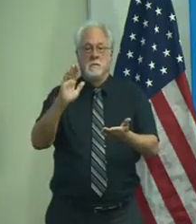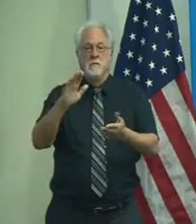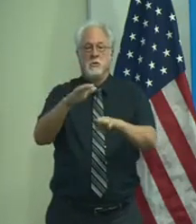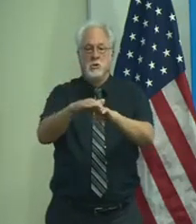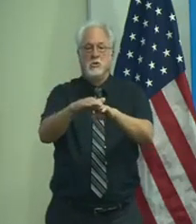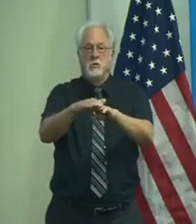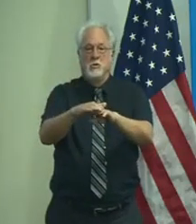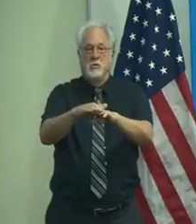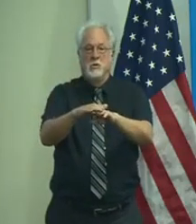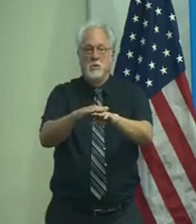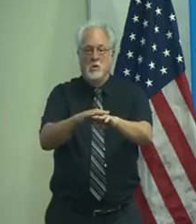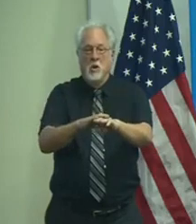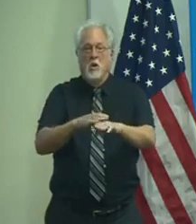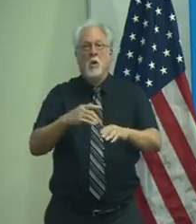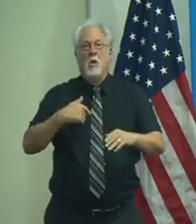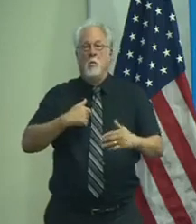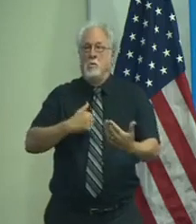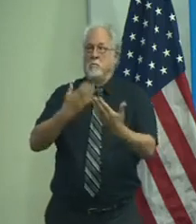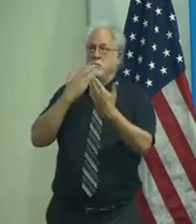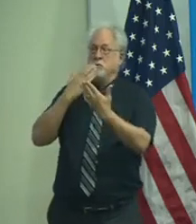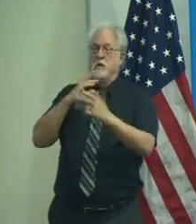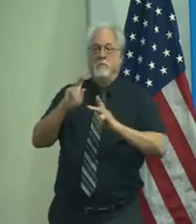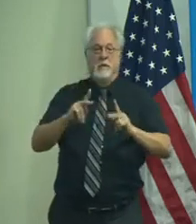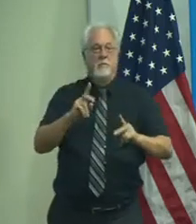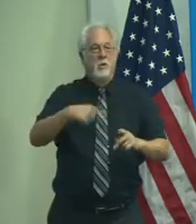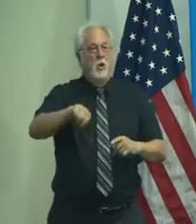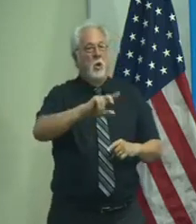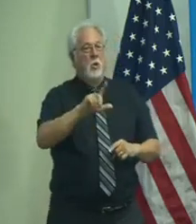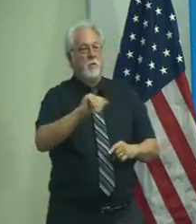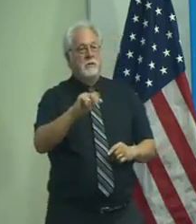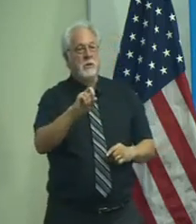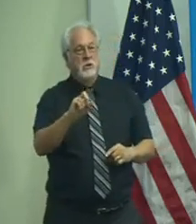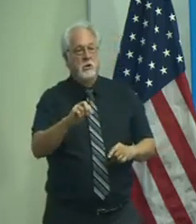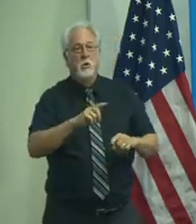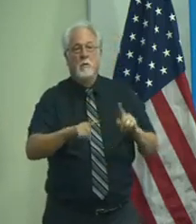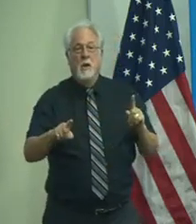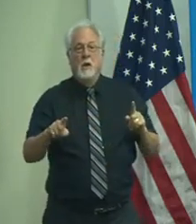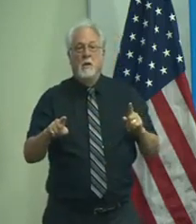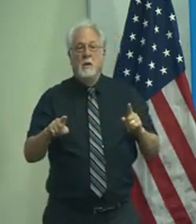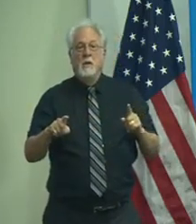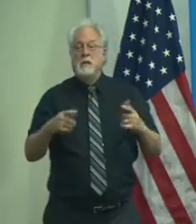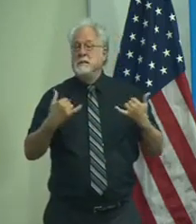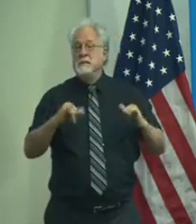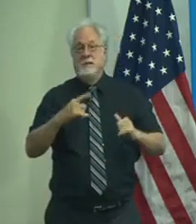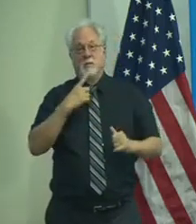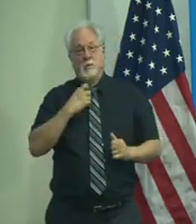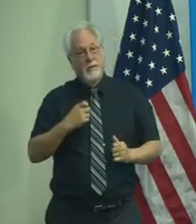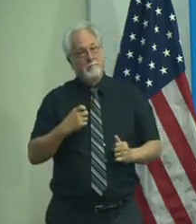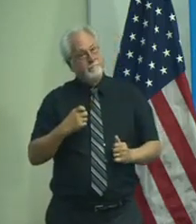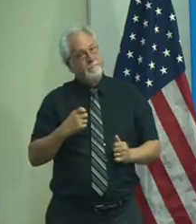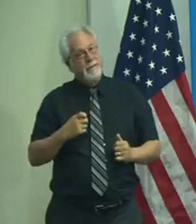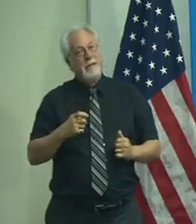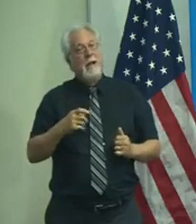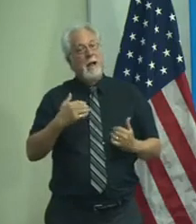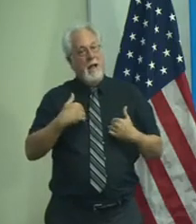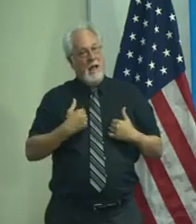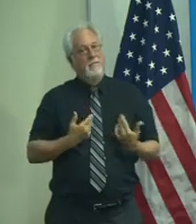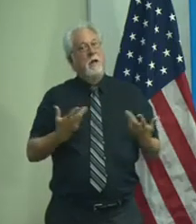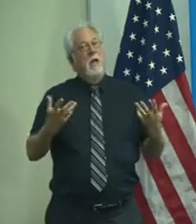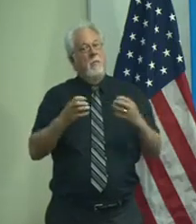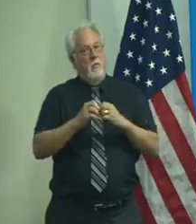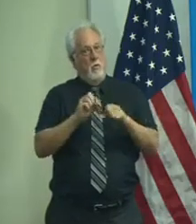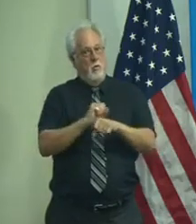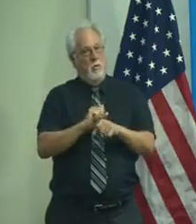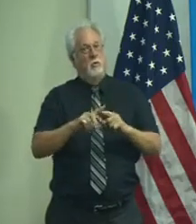are appreciative of the work the people of Louisiana are doing, but because we are still red, we know we have a lot of work